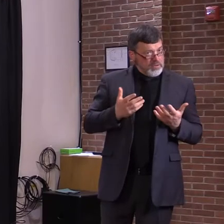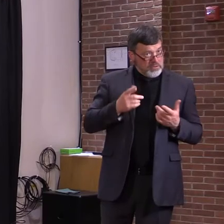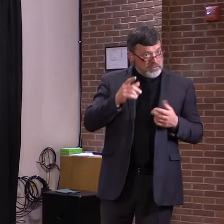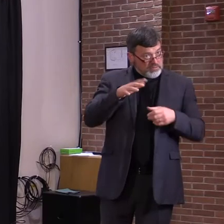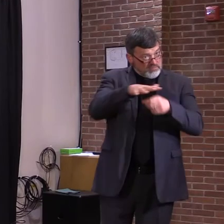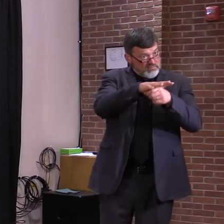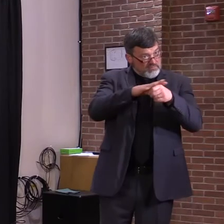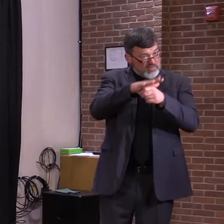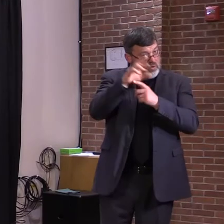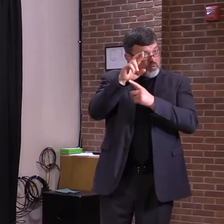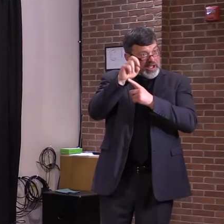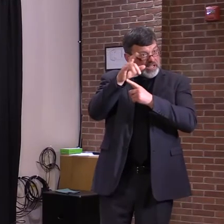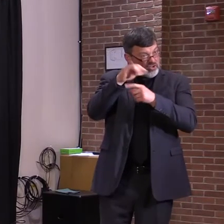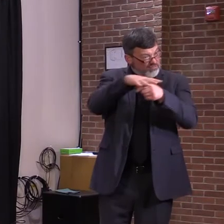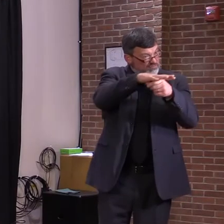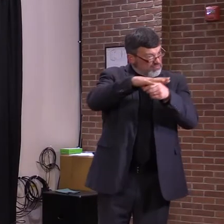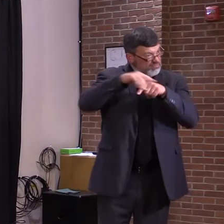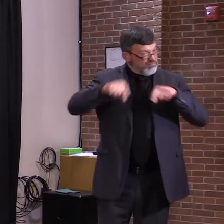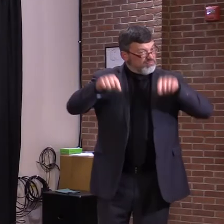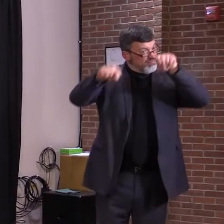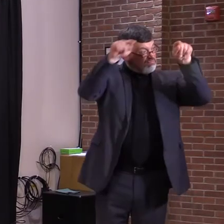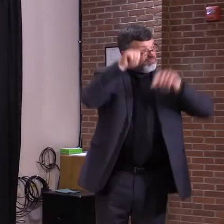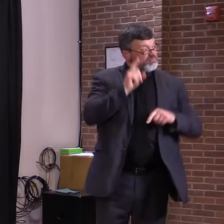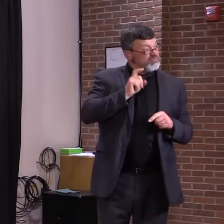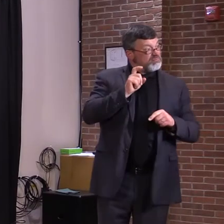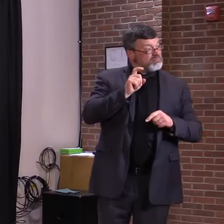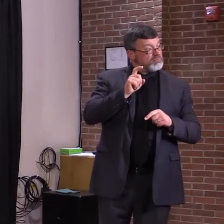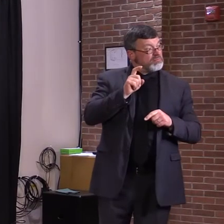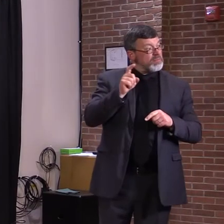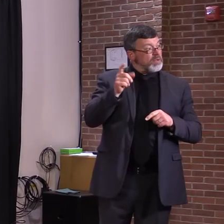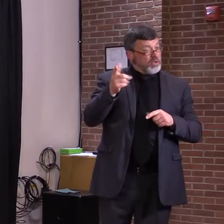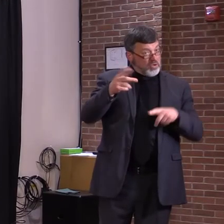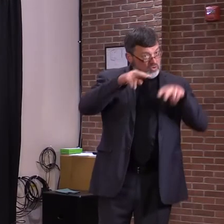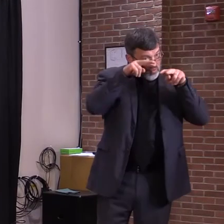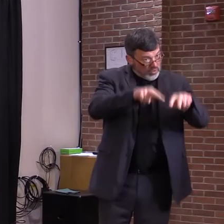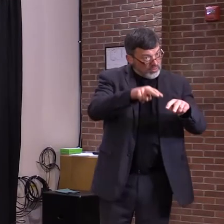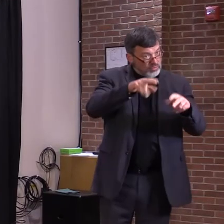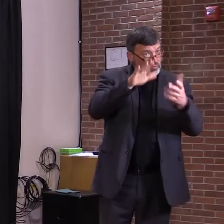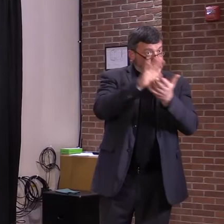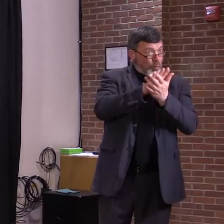or pediatric cases are rising in certain districts or certain counties?